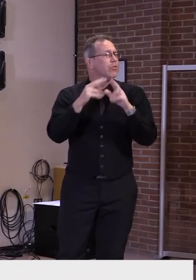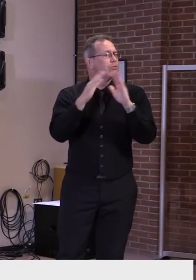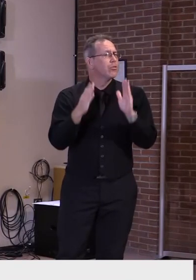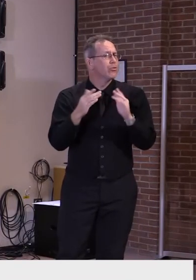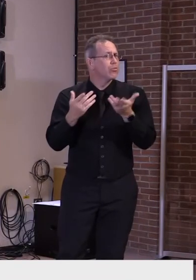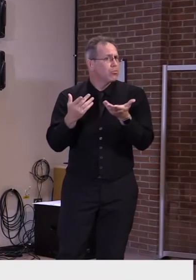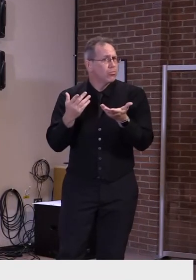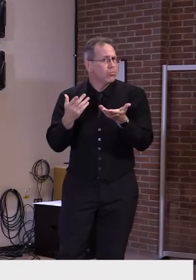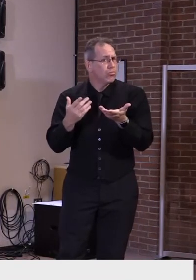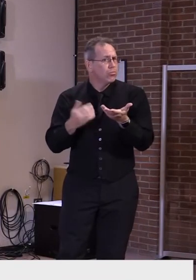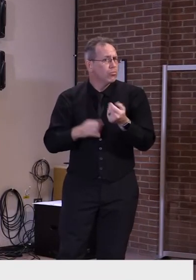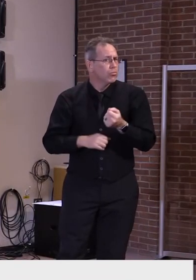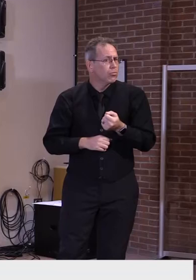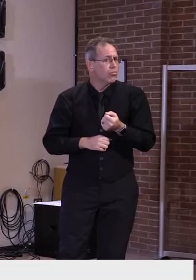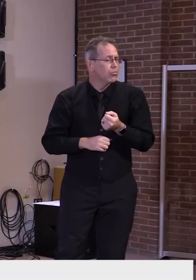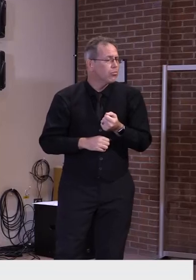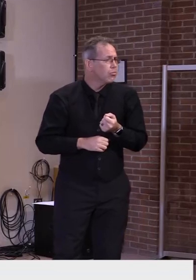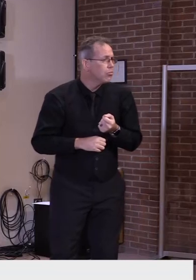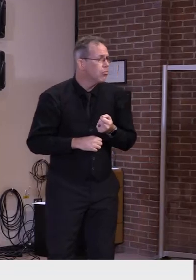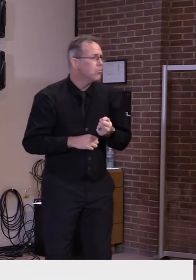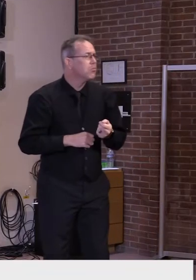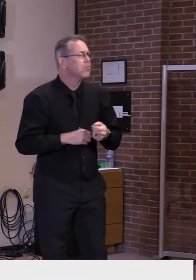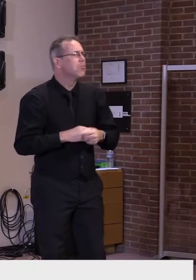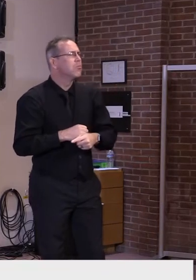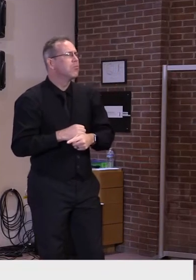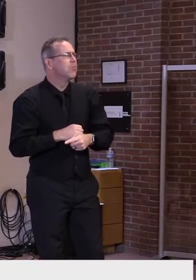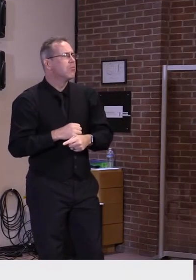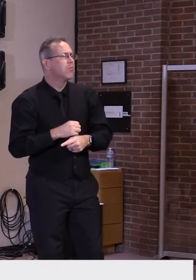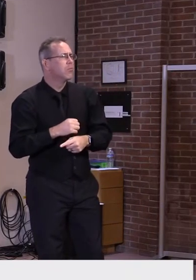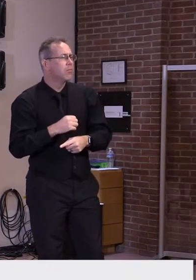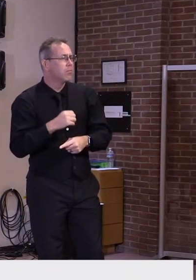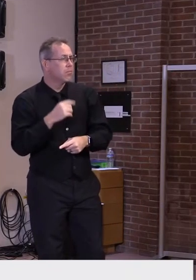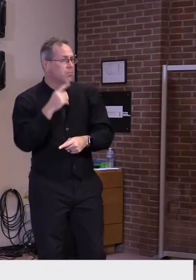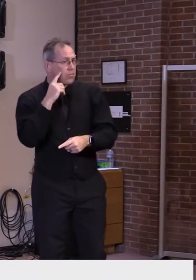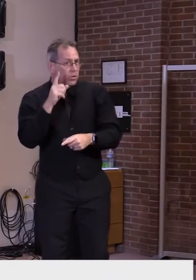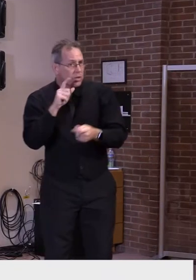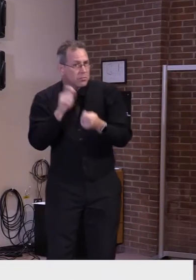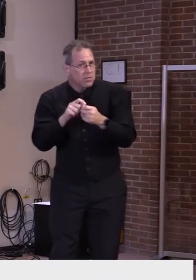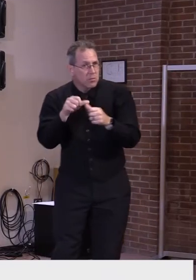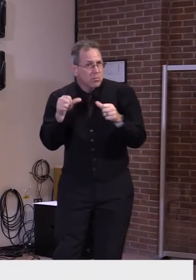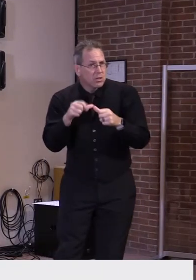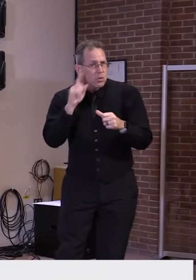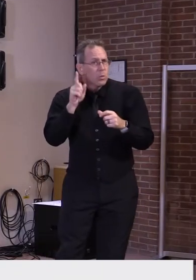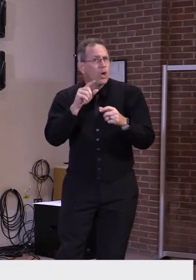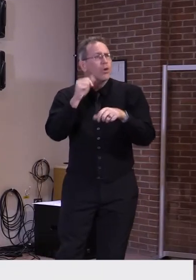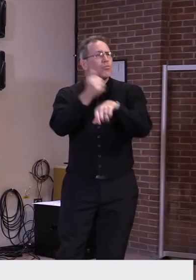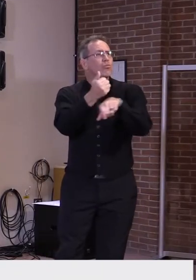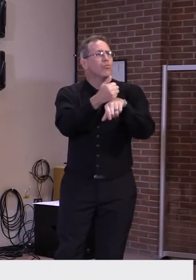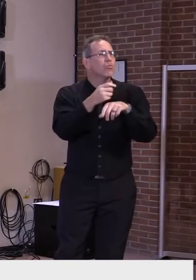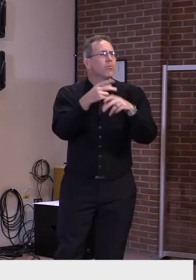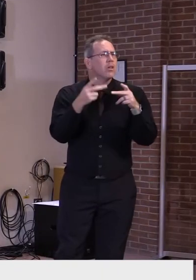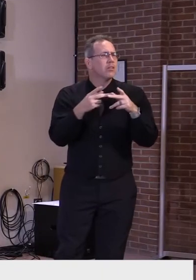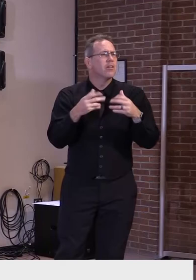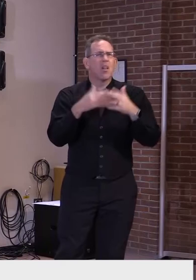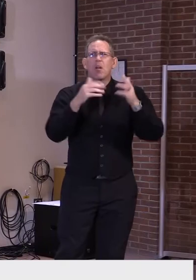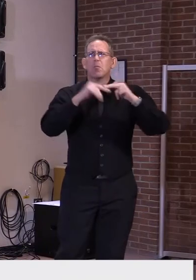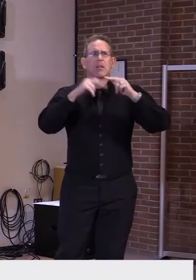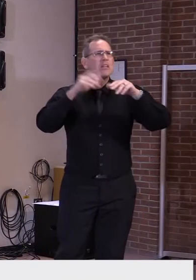There's a lot right here in Chittenden County, actually, Governor, but of course they're not really suitable, a lot of them, but perhaps there